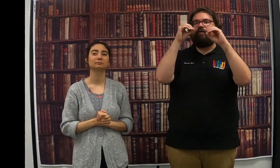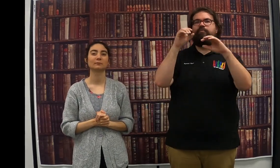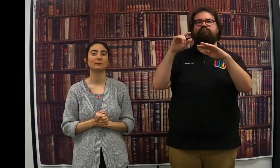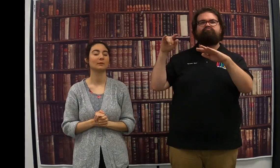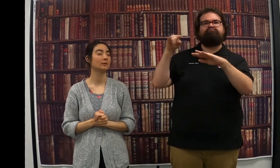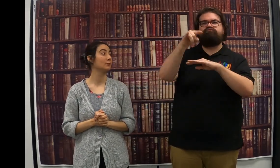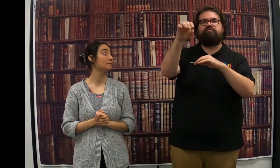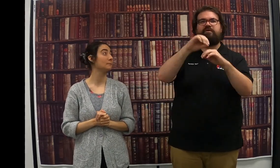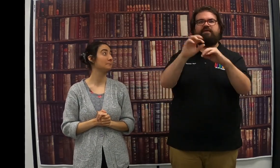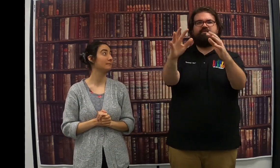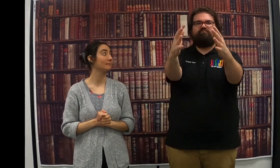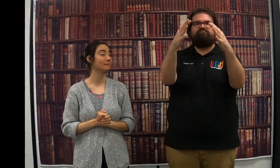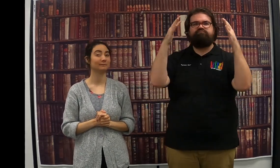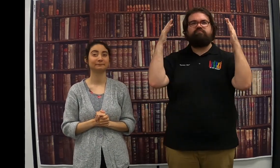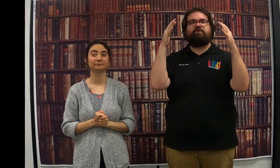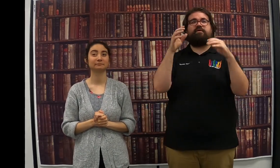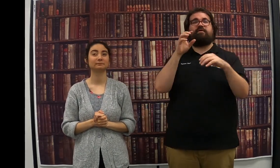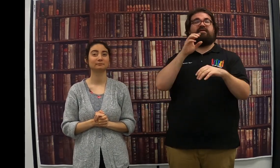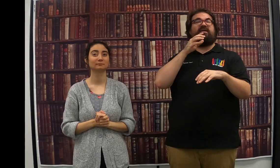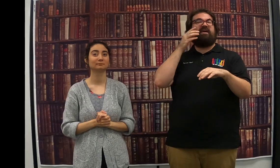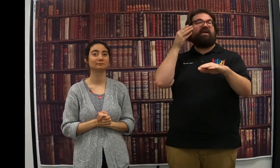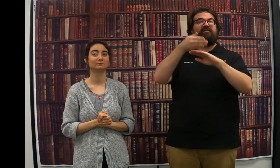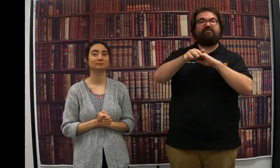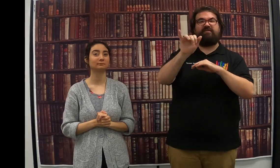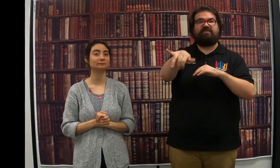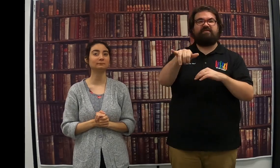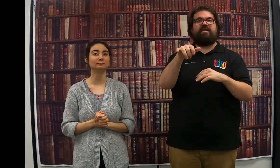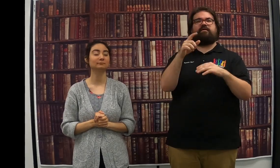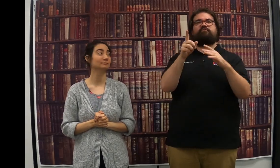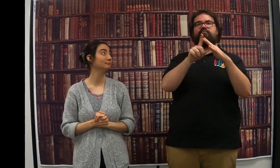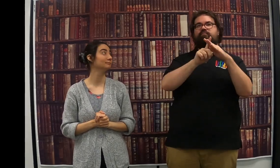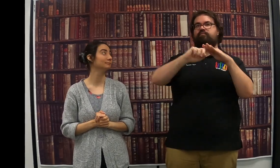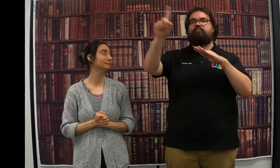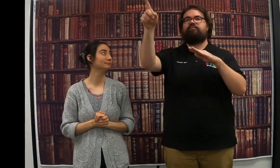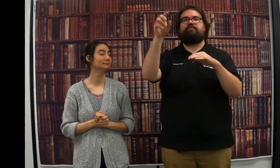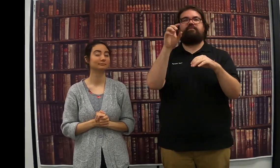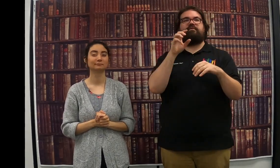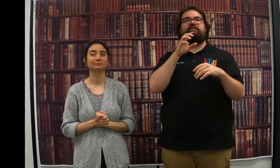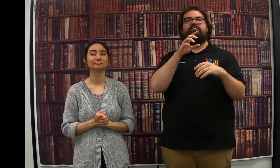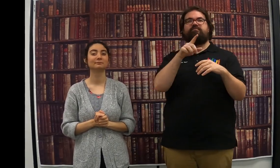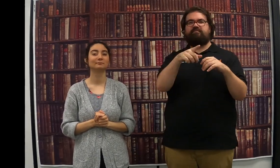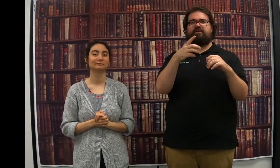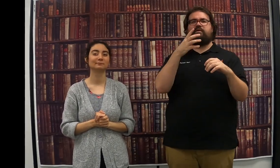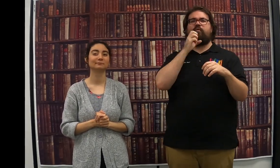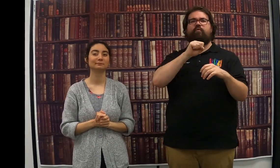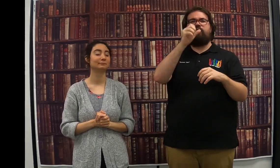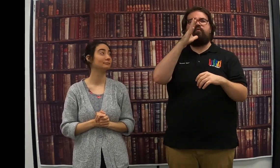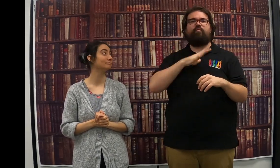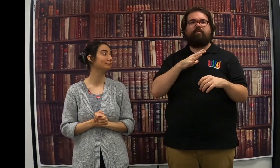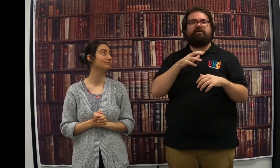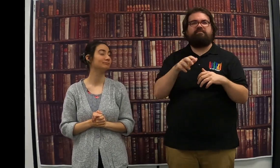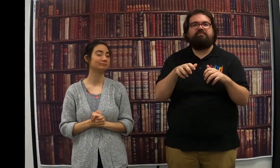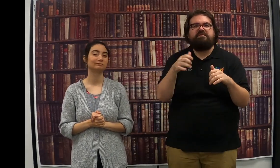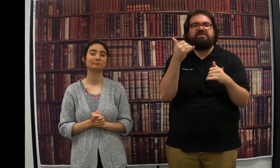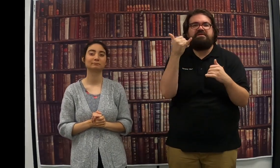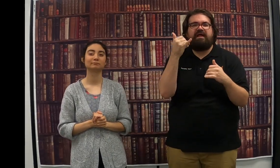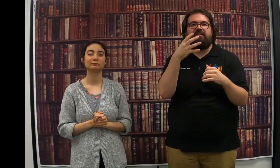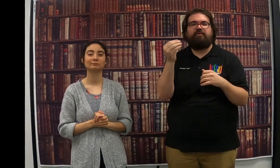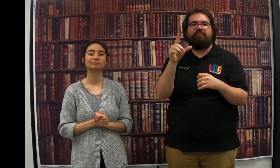the thicket, and directly afterwards there came out of it a crooked old woman, yellow and lean,